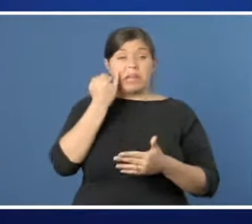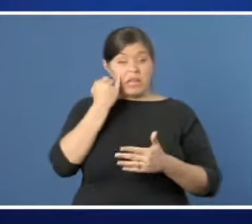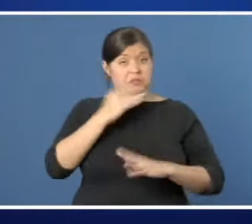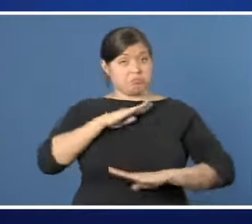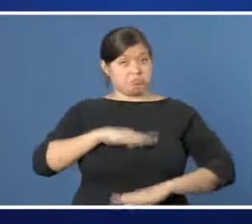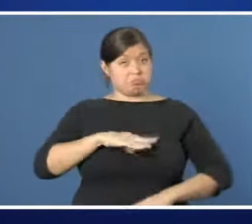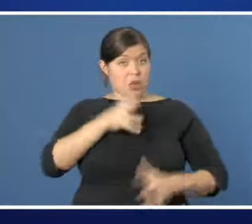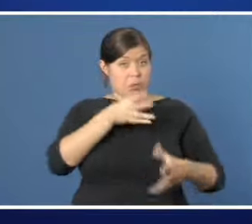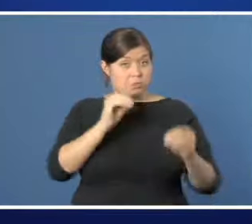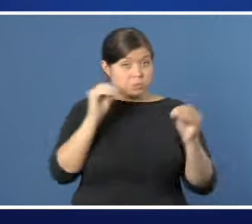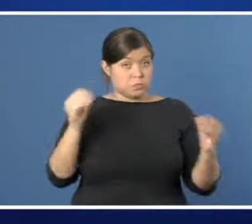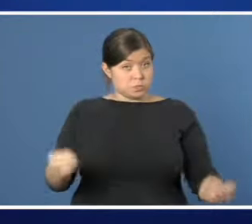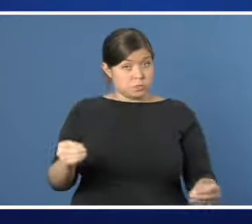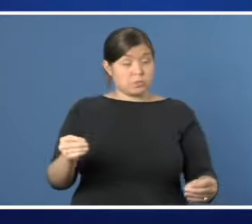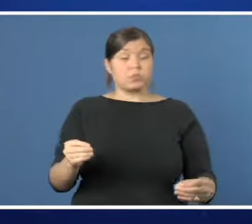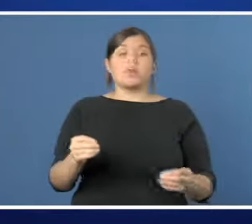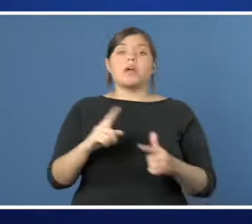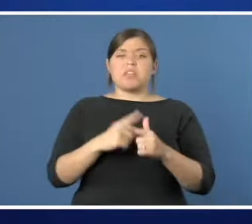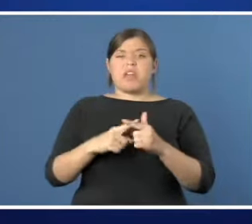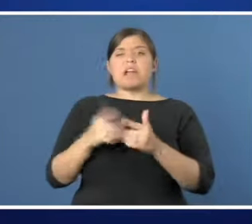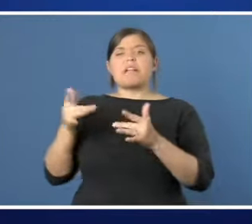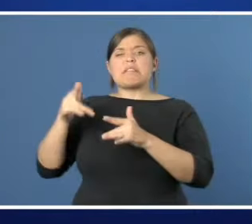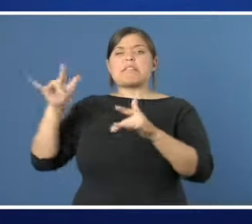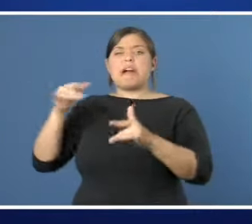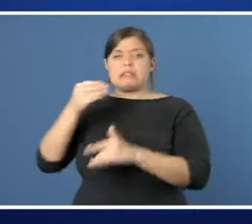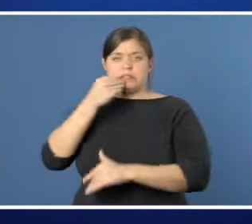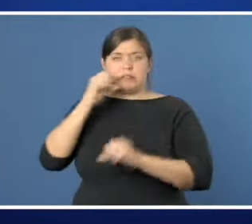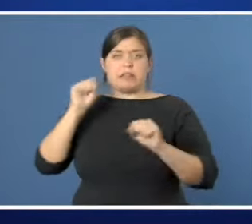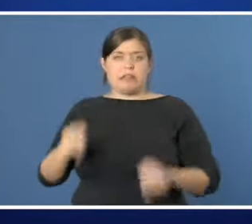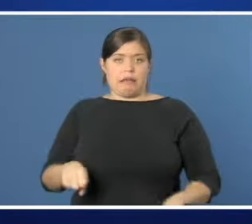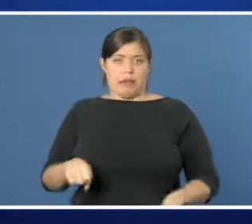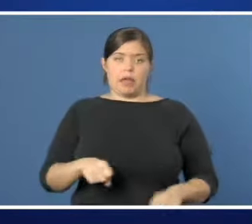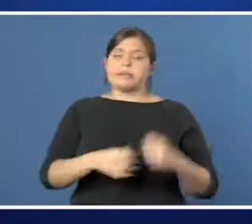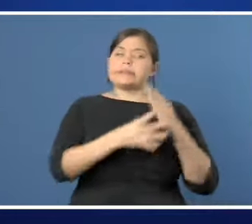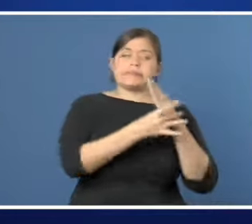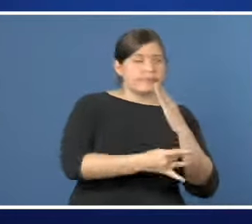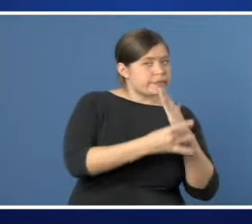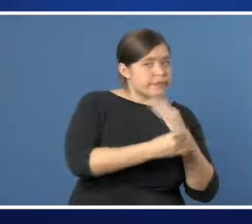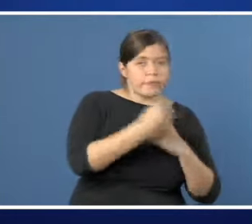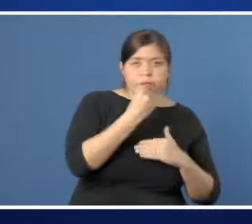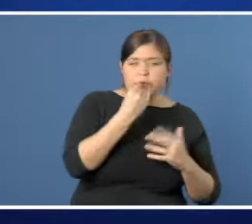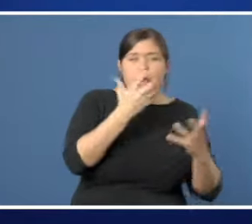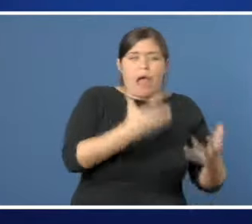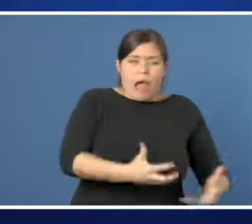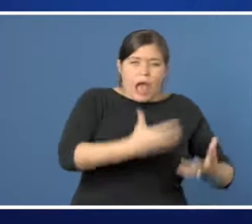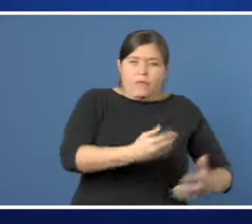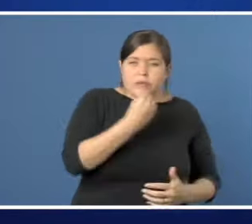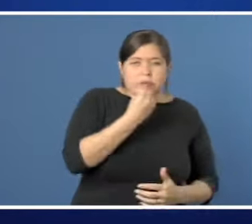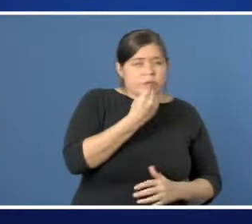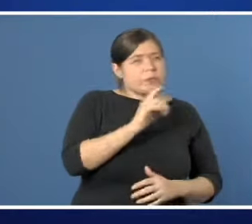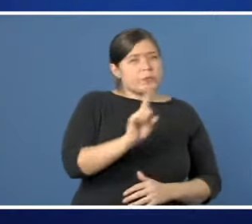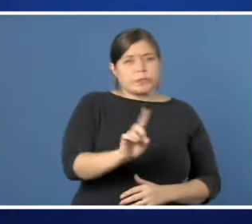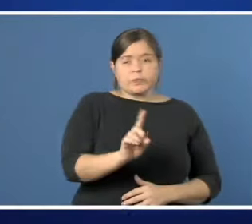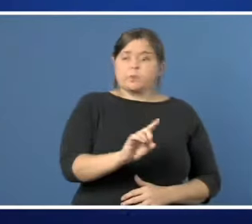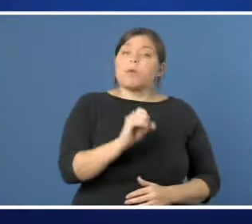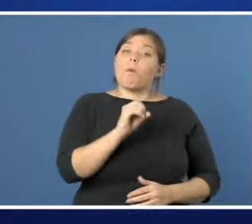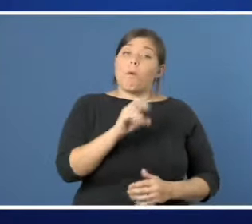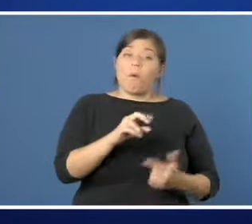If tolerated, work up to a bland diet, no fried foods, fatty foods, or